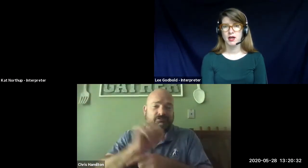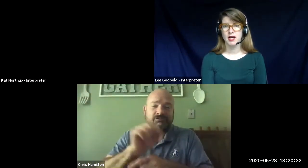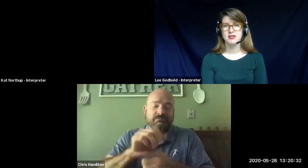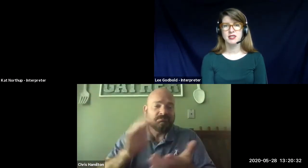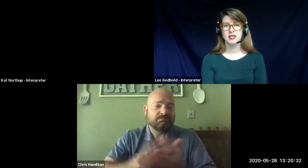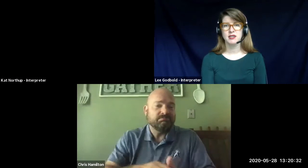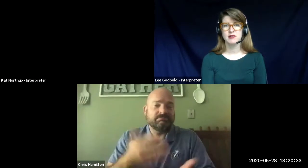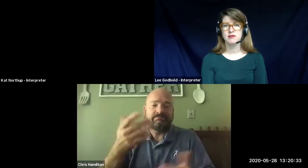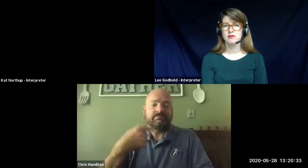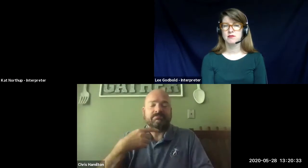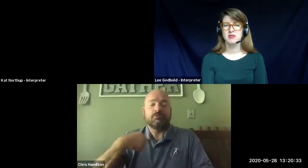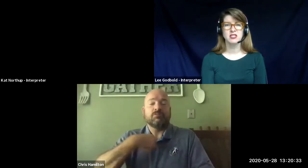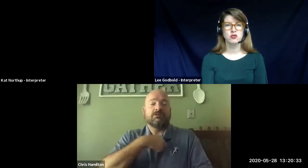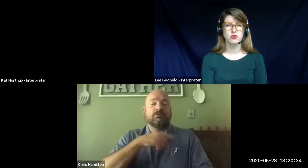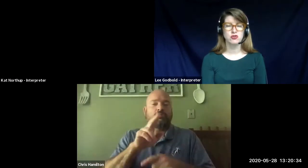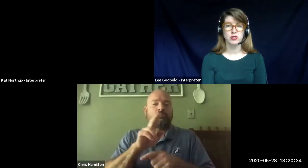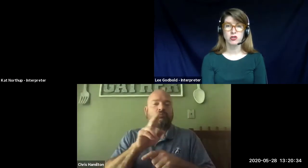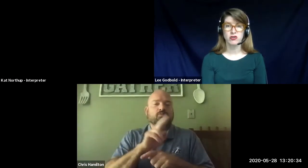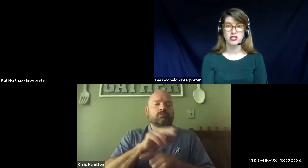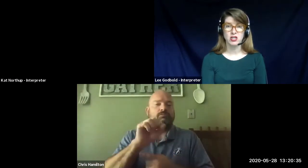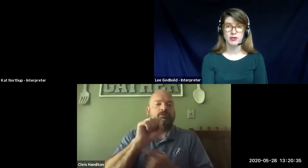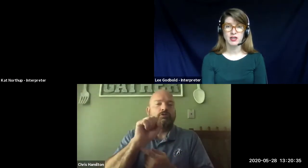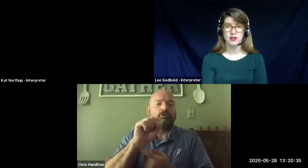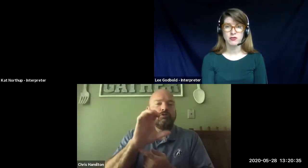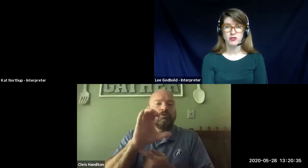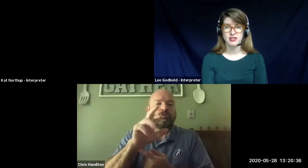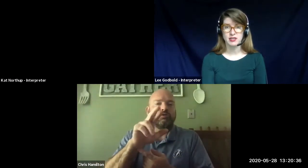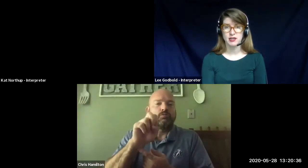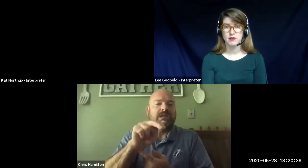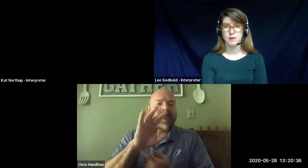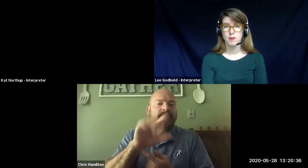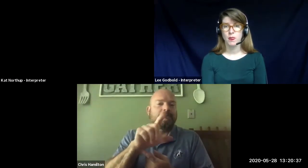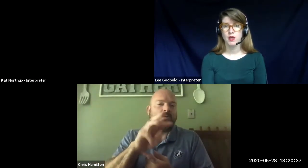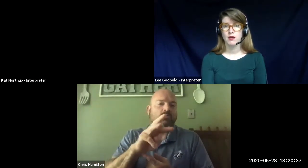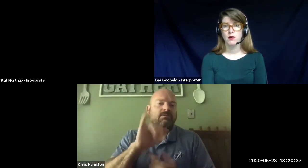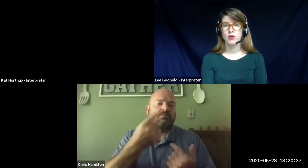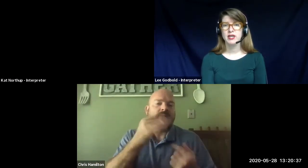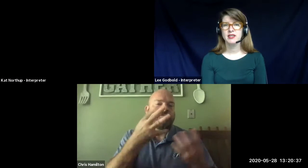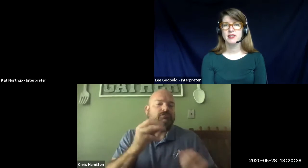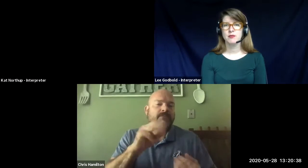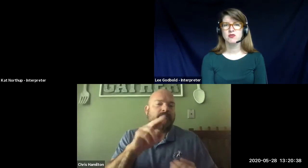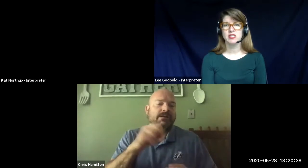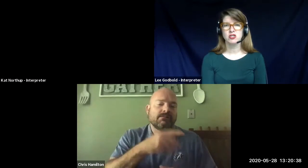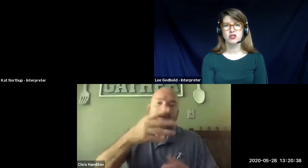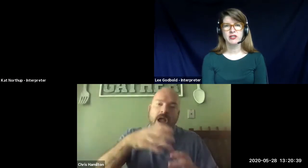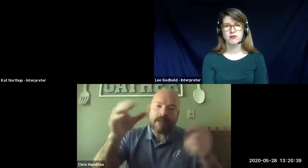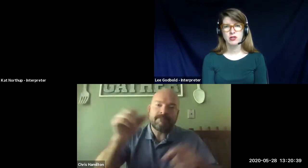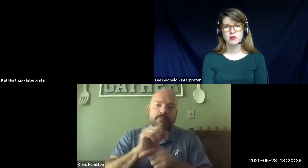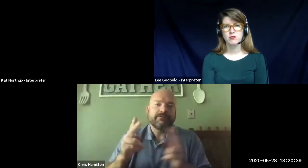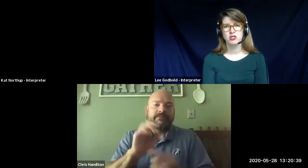I've seen many schools doing a great job with how they've addressed that. We ended up using ScreenFlow, which